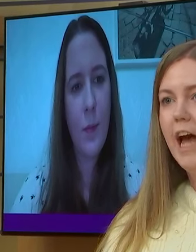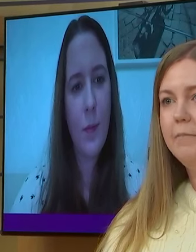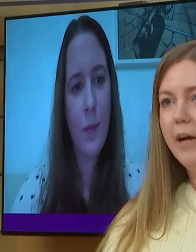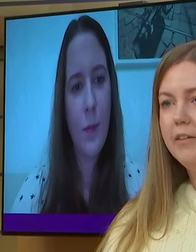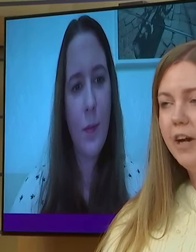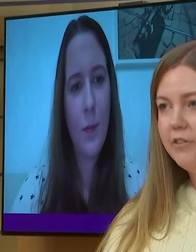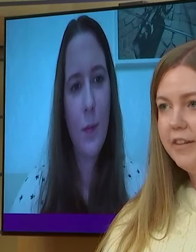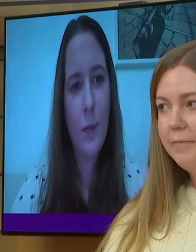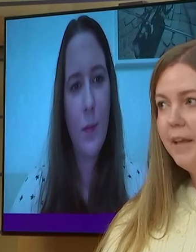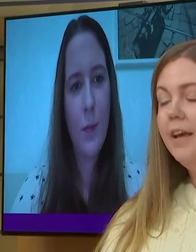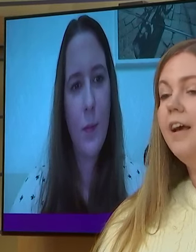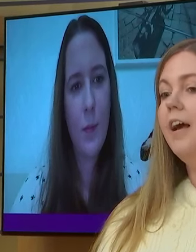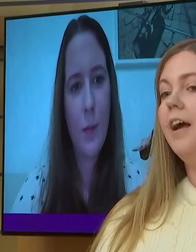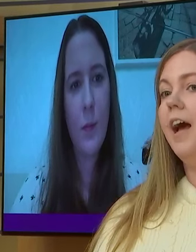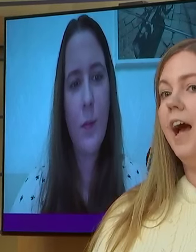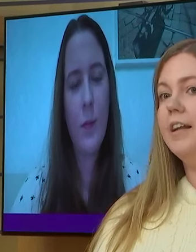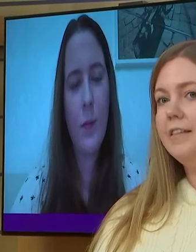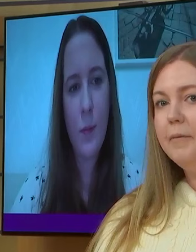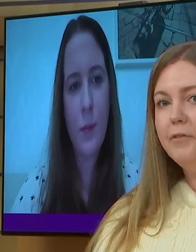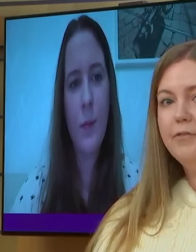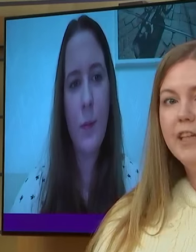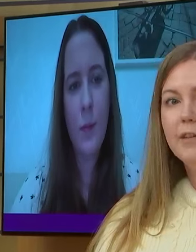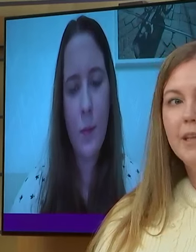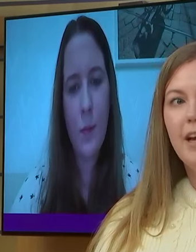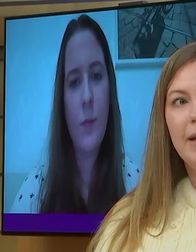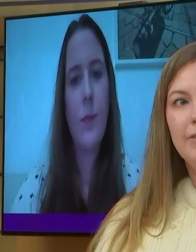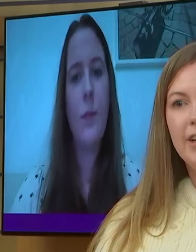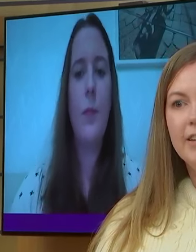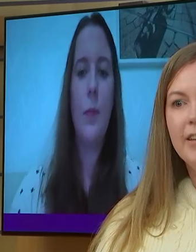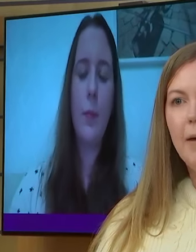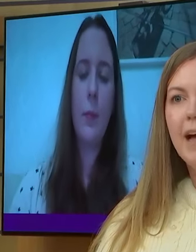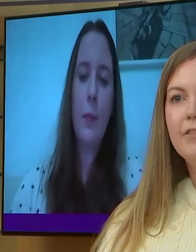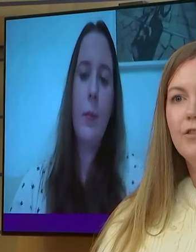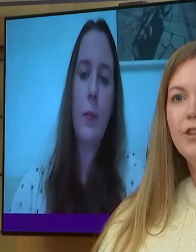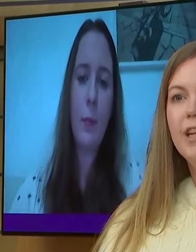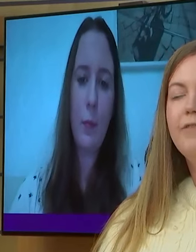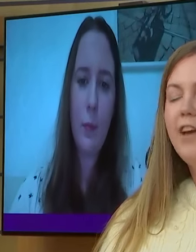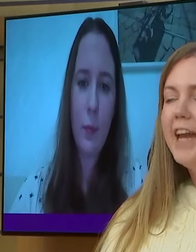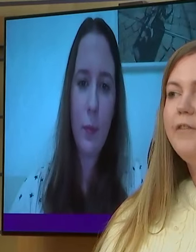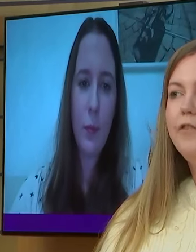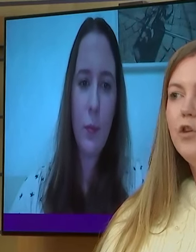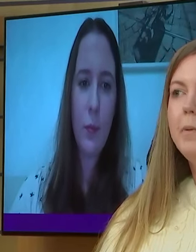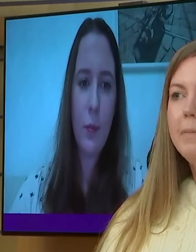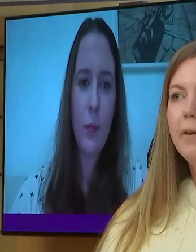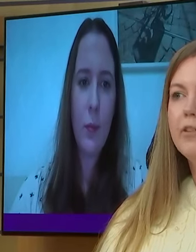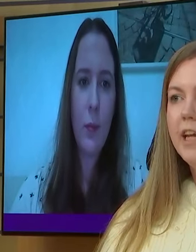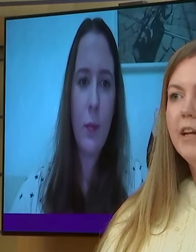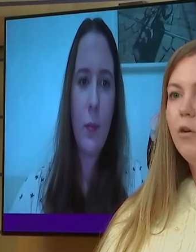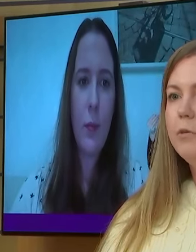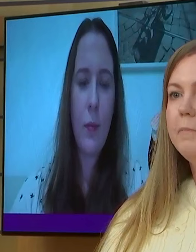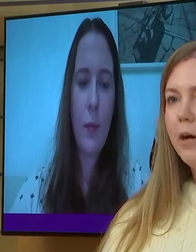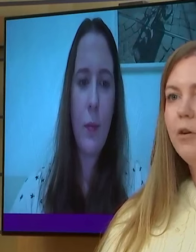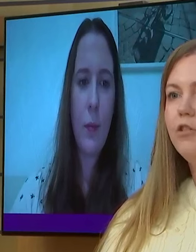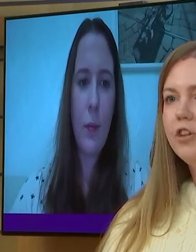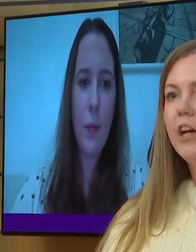biotechnology and biodiversity. And at the time of year when you come out of a master's degree, very few people are taking